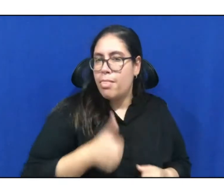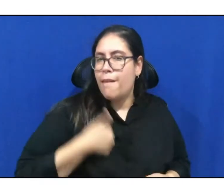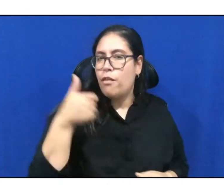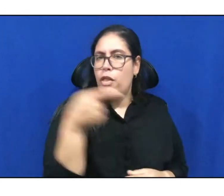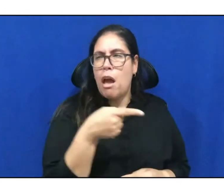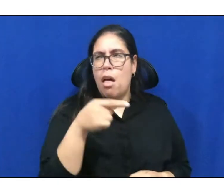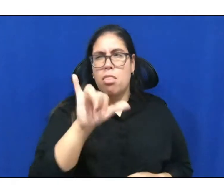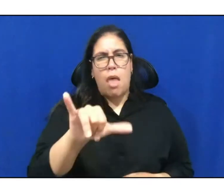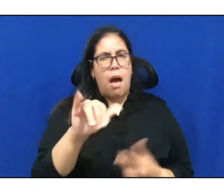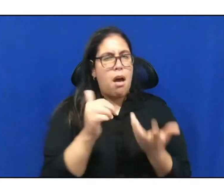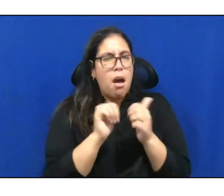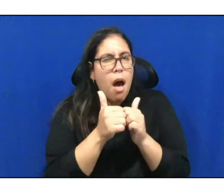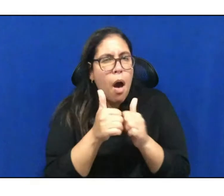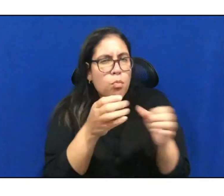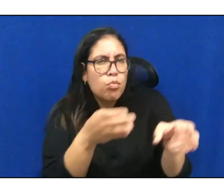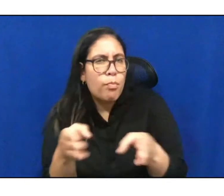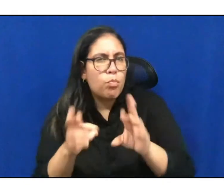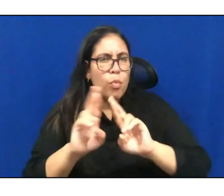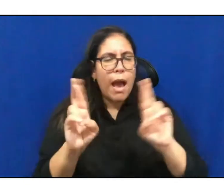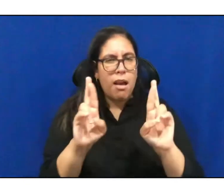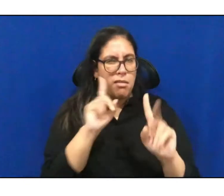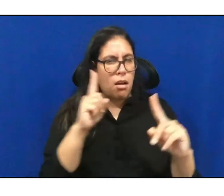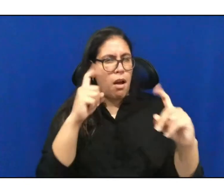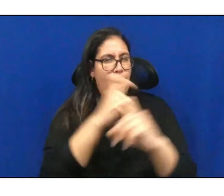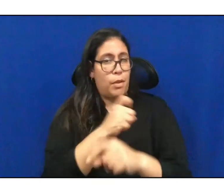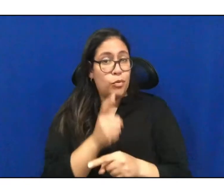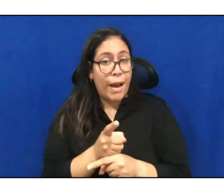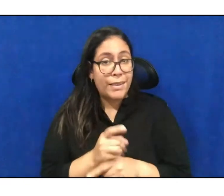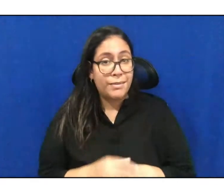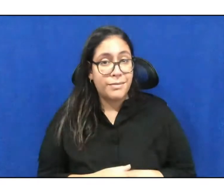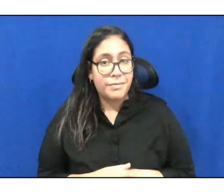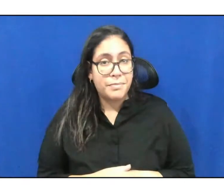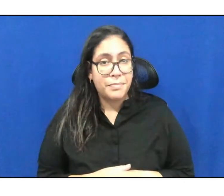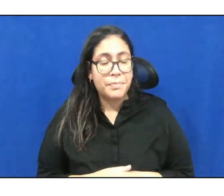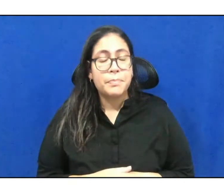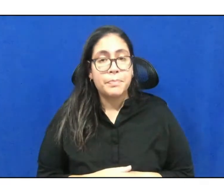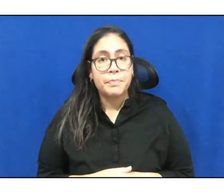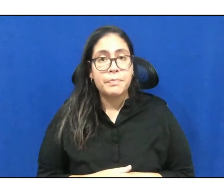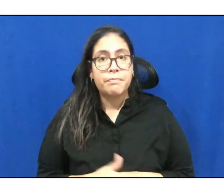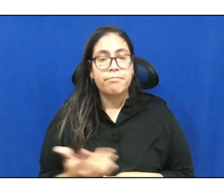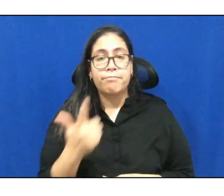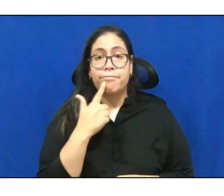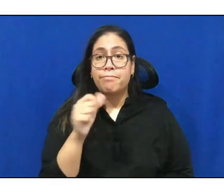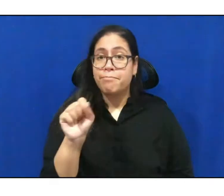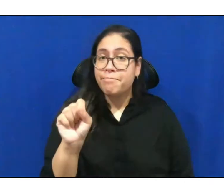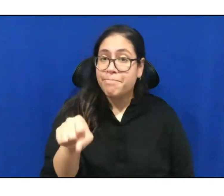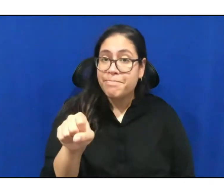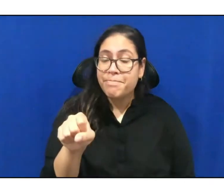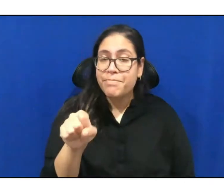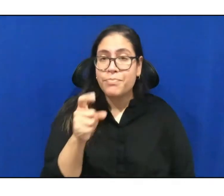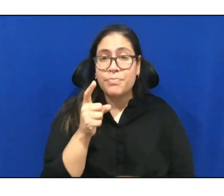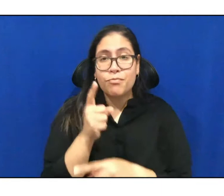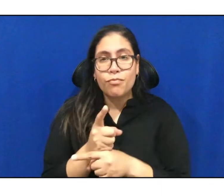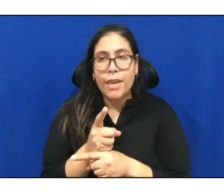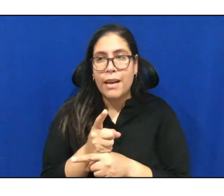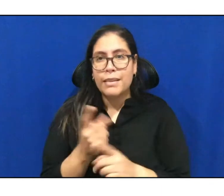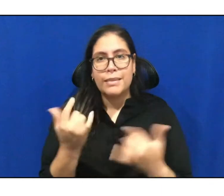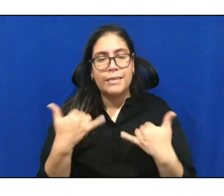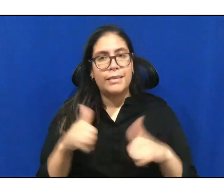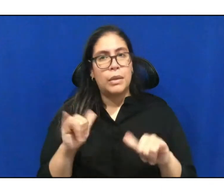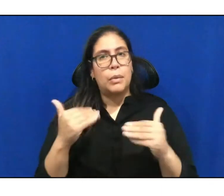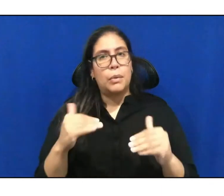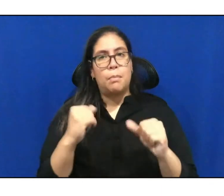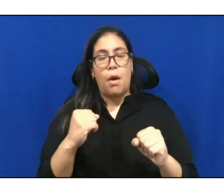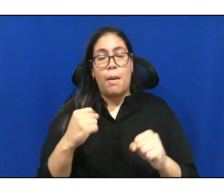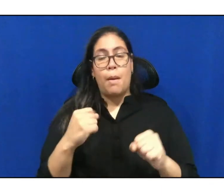complicated. It is, and it's still so potent, right? This summer I went back